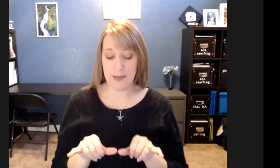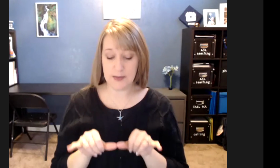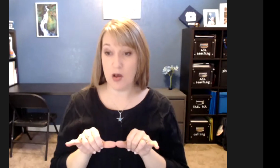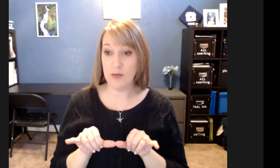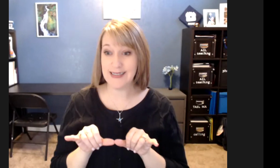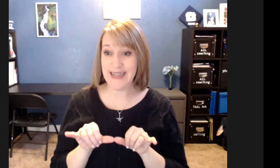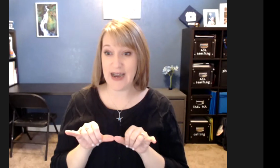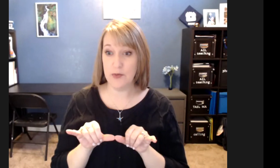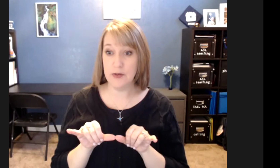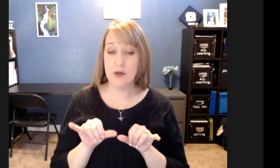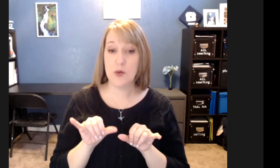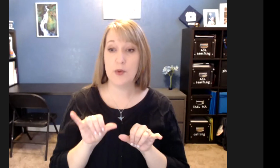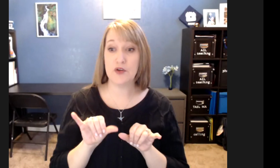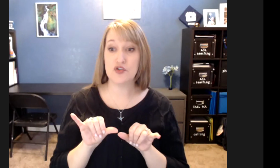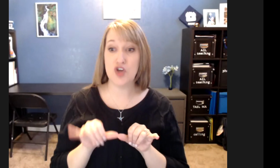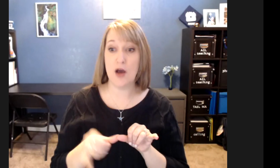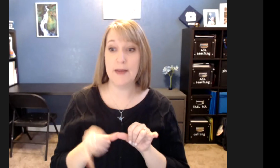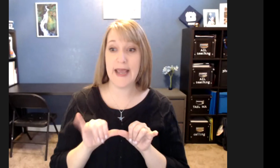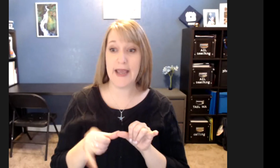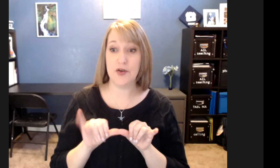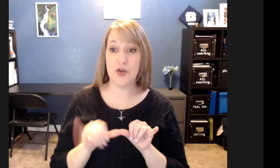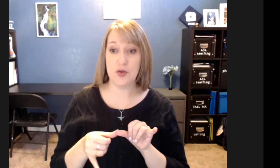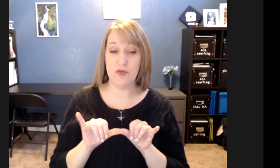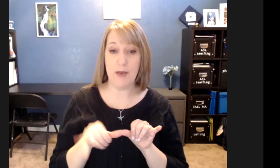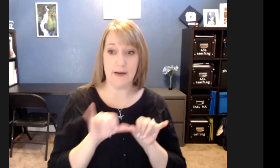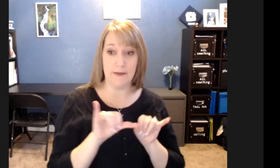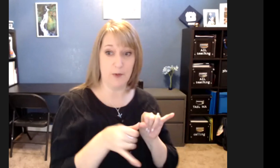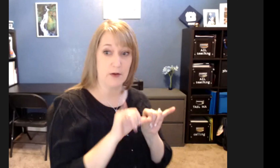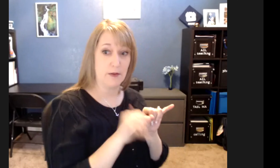shapes, palms down. With your dominant hand, you move back and forth.